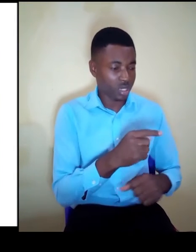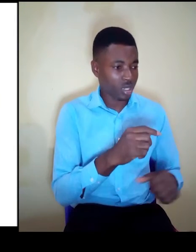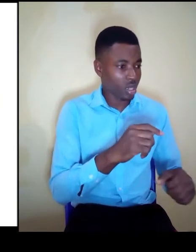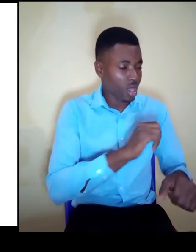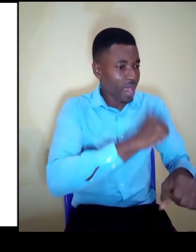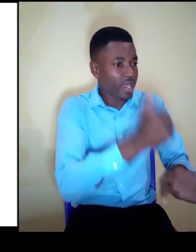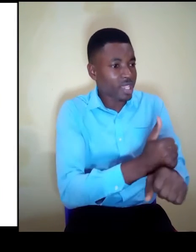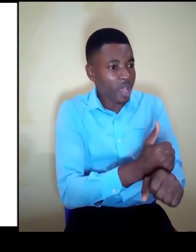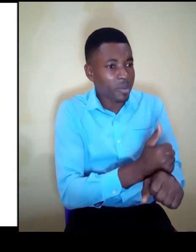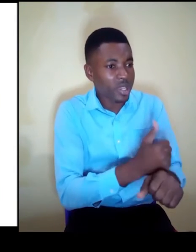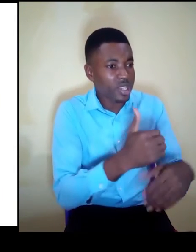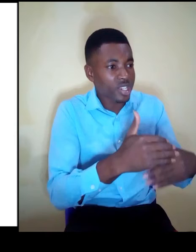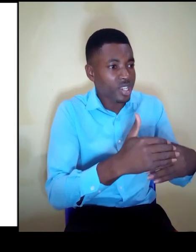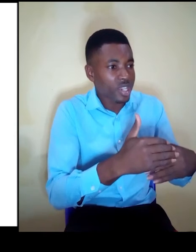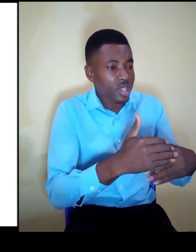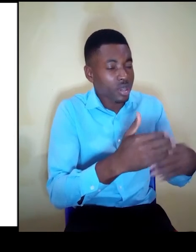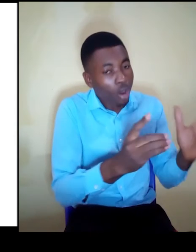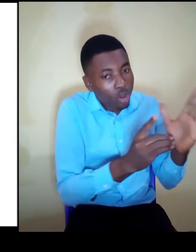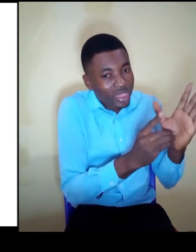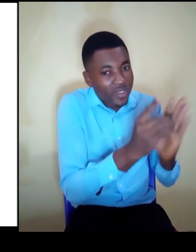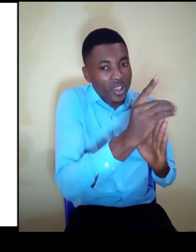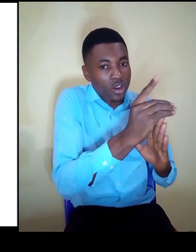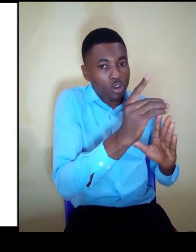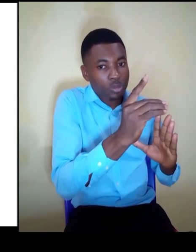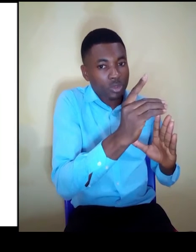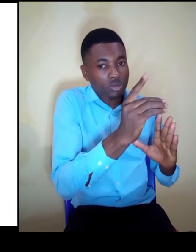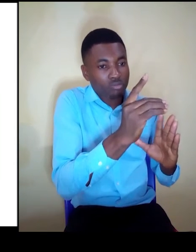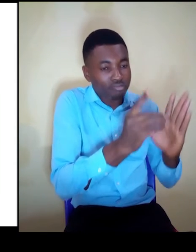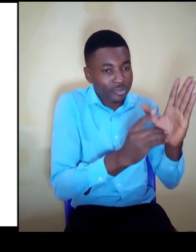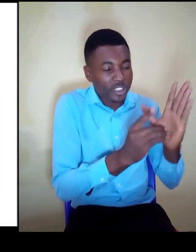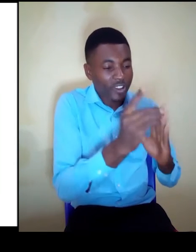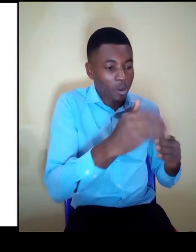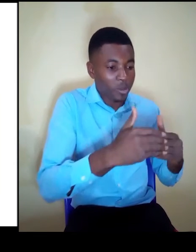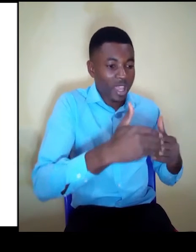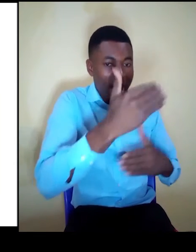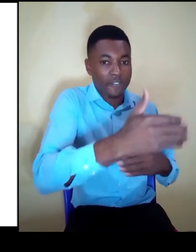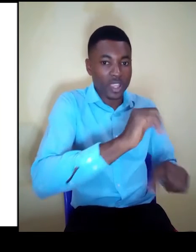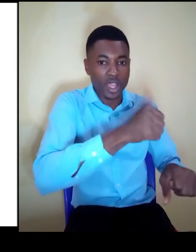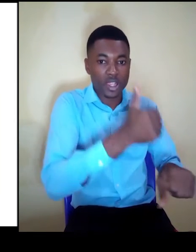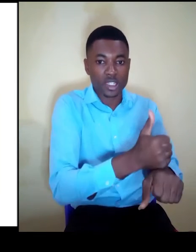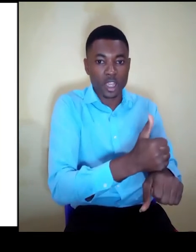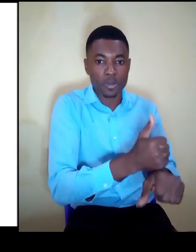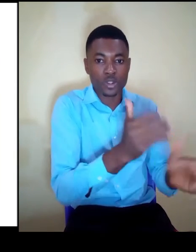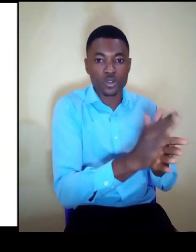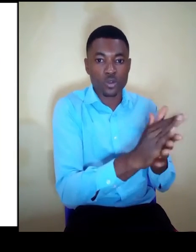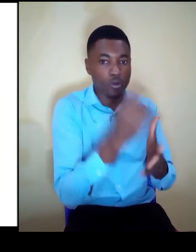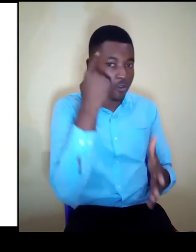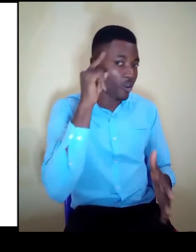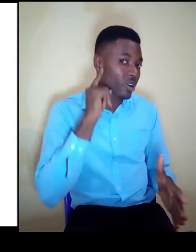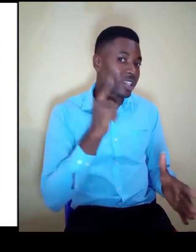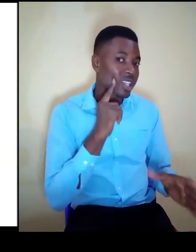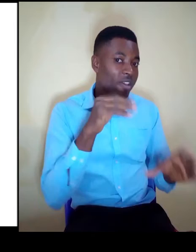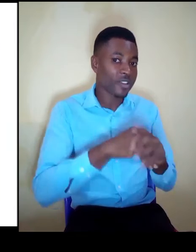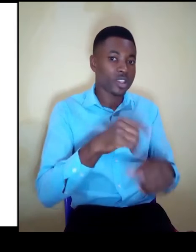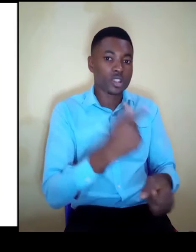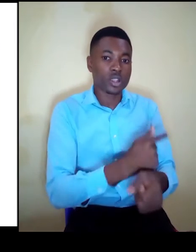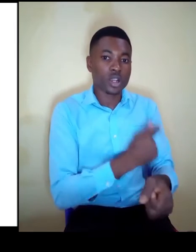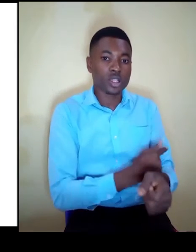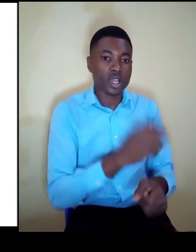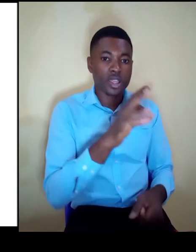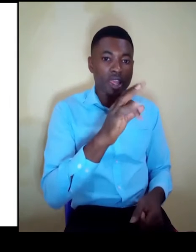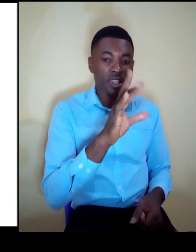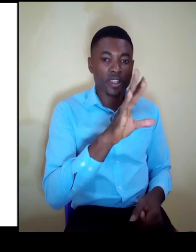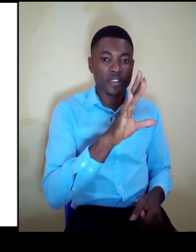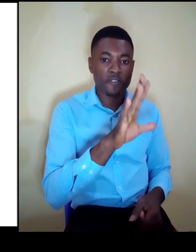the first school for the deaf in 1957, or developed, sorry, Ghanaian Sign Language developed after the establishment of the first school